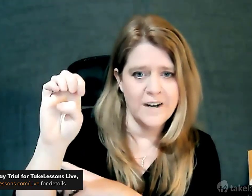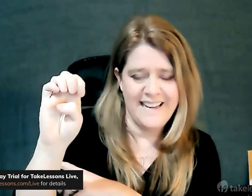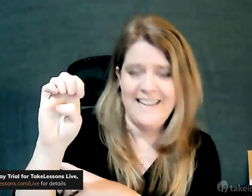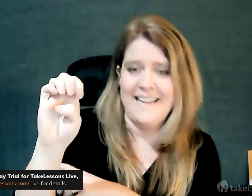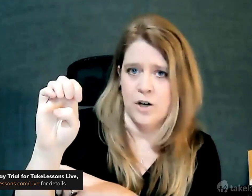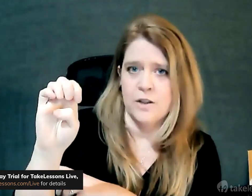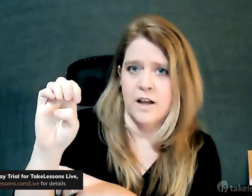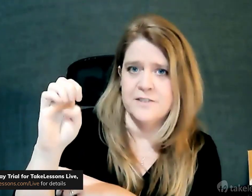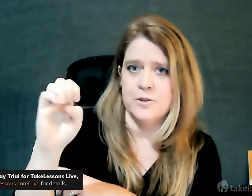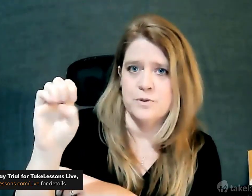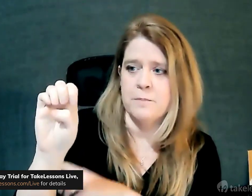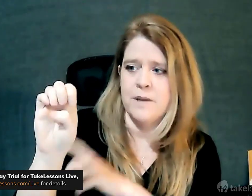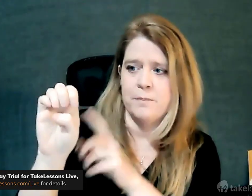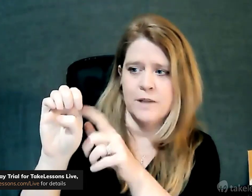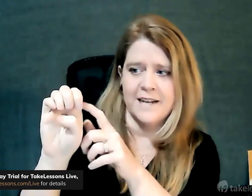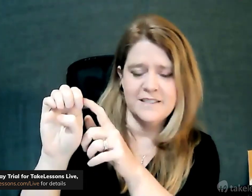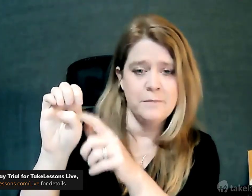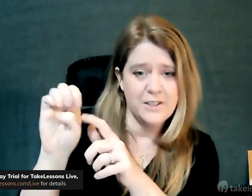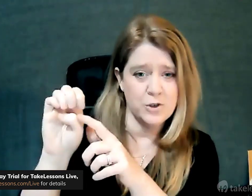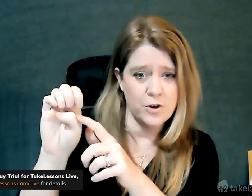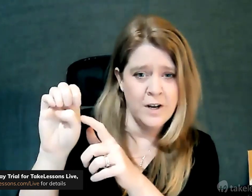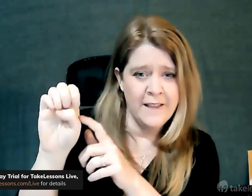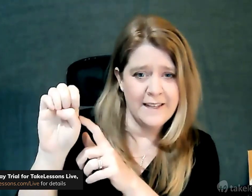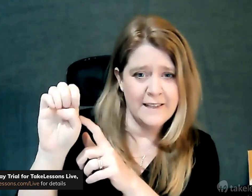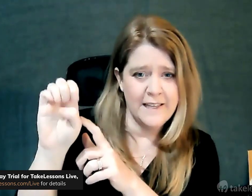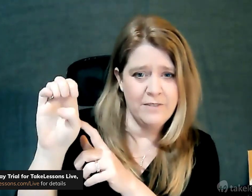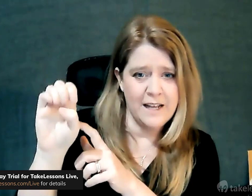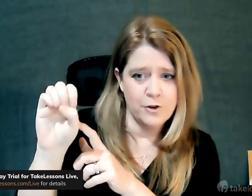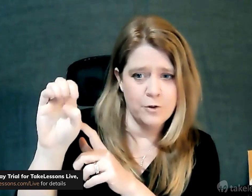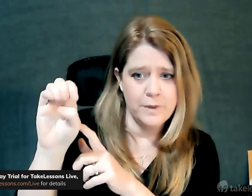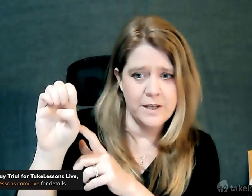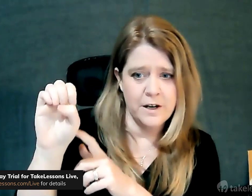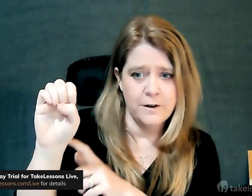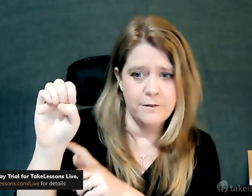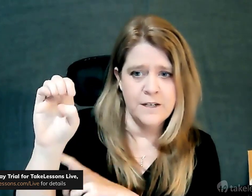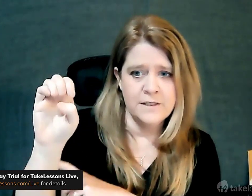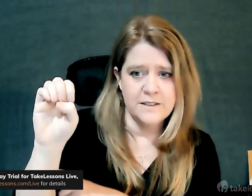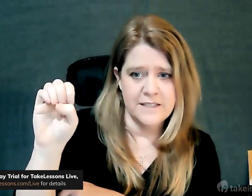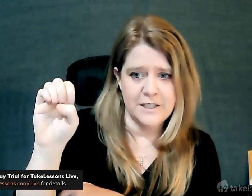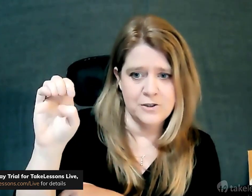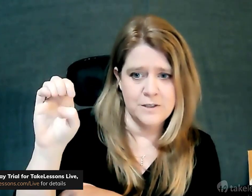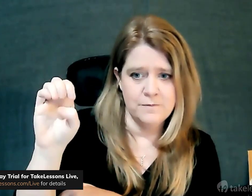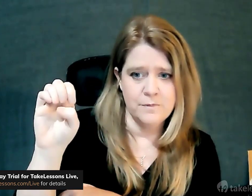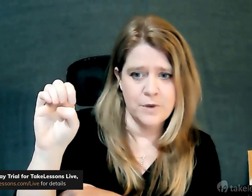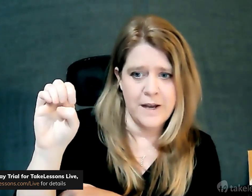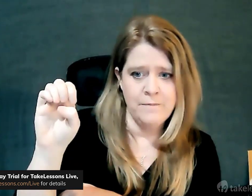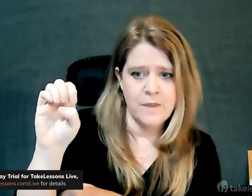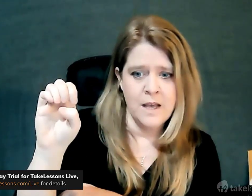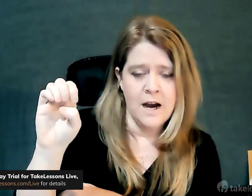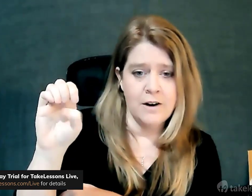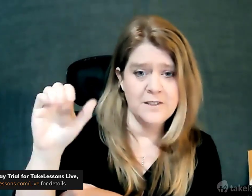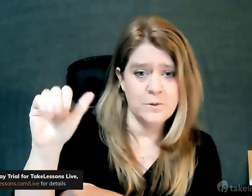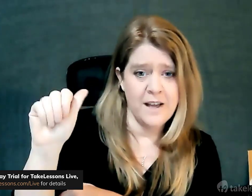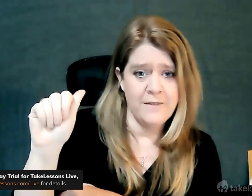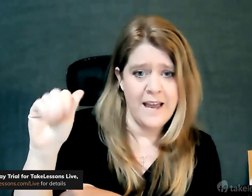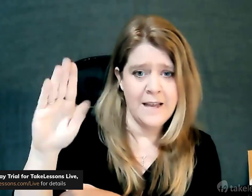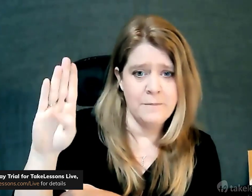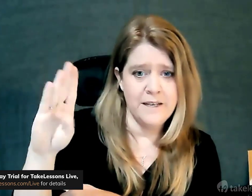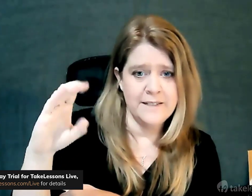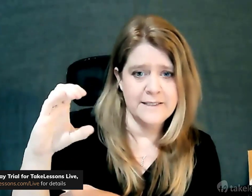E online. So some people like to make sure they leave that little bit of distinction, okay? All right, so we have A, B, C,